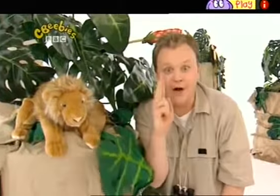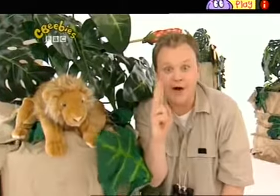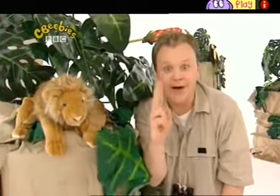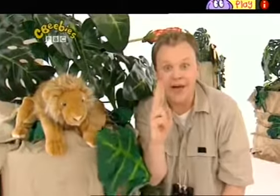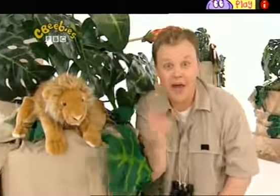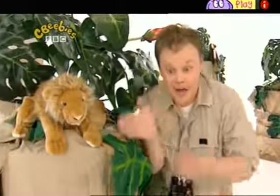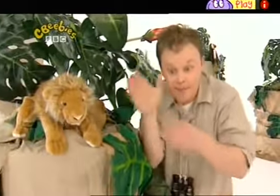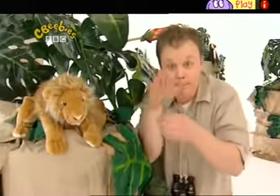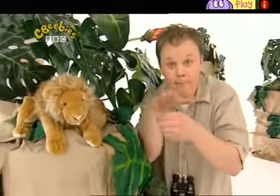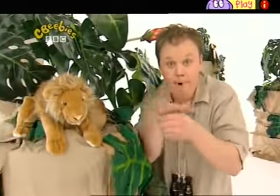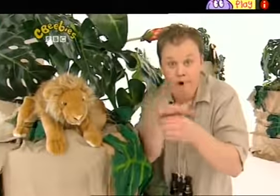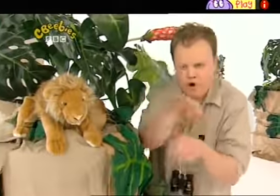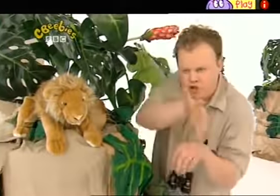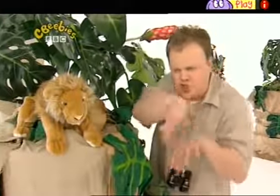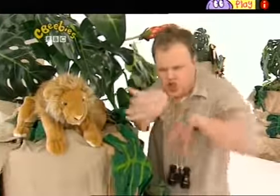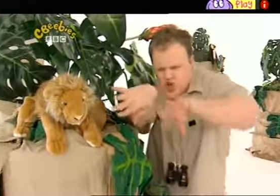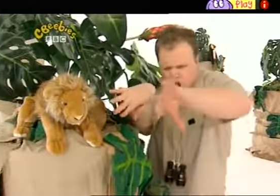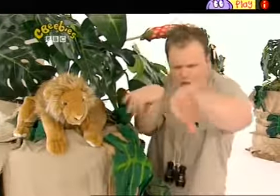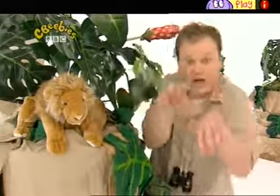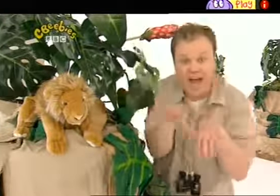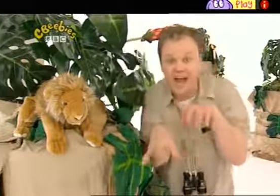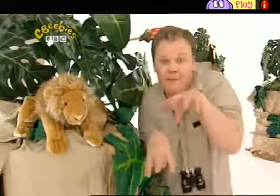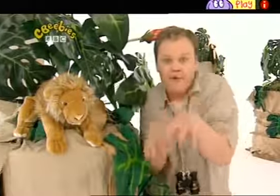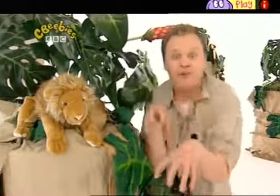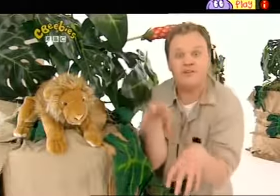Look, more jungle animals.